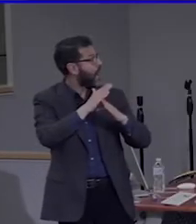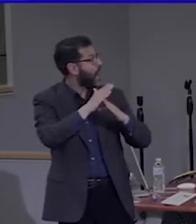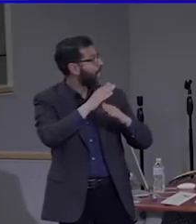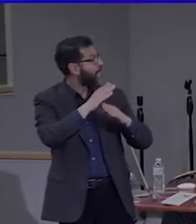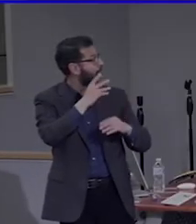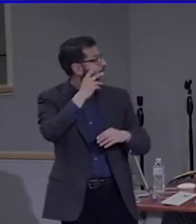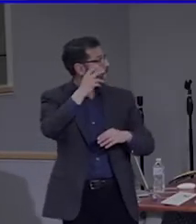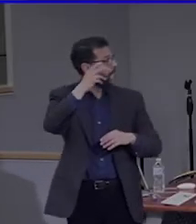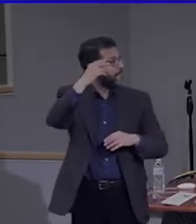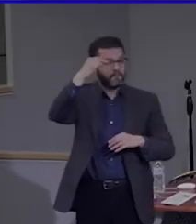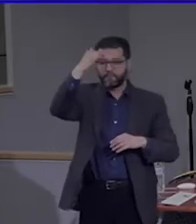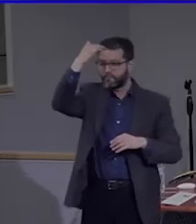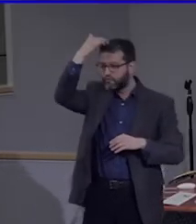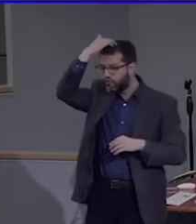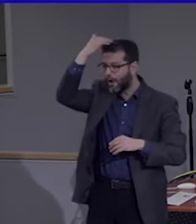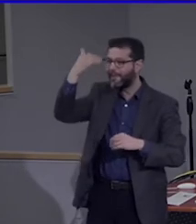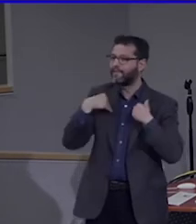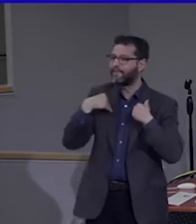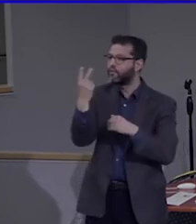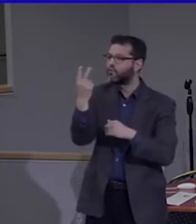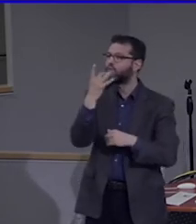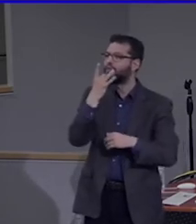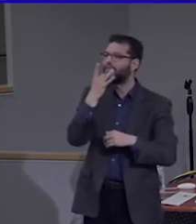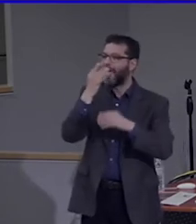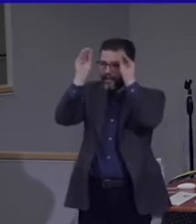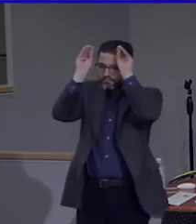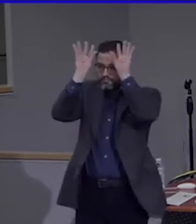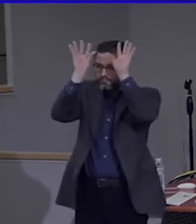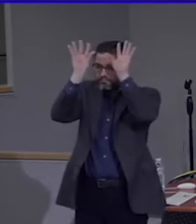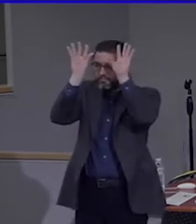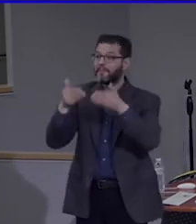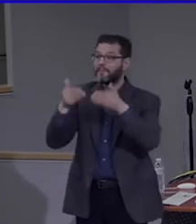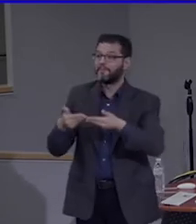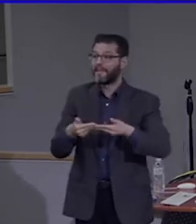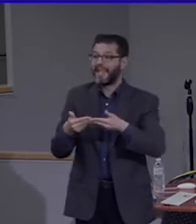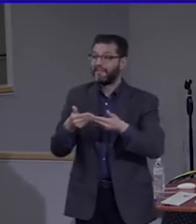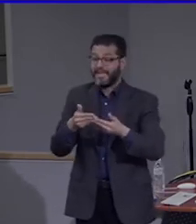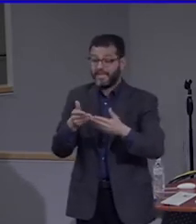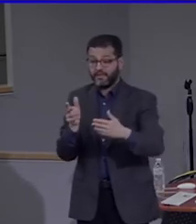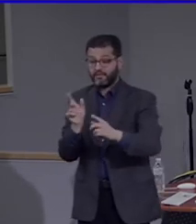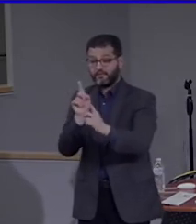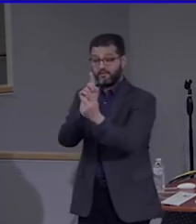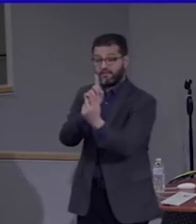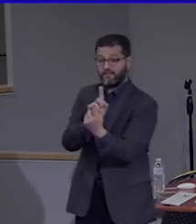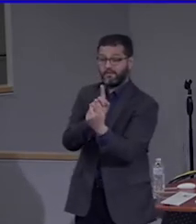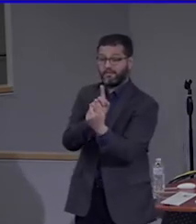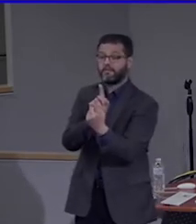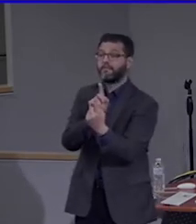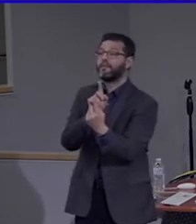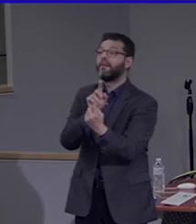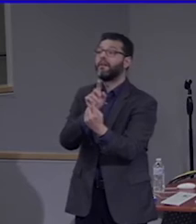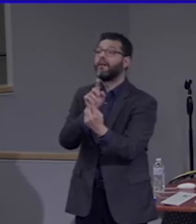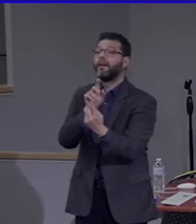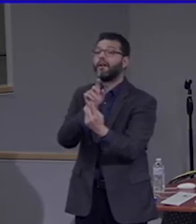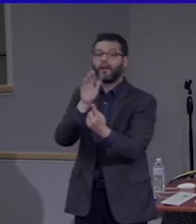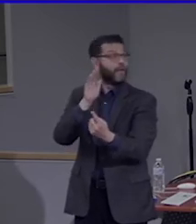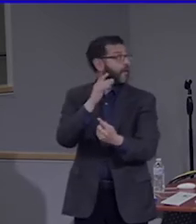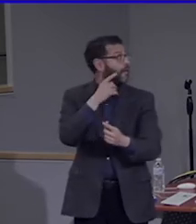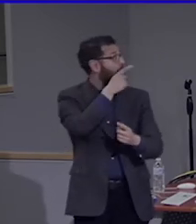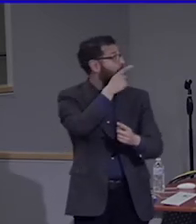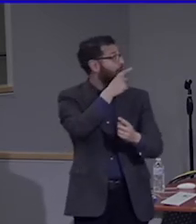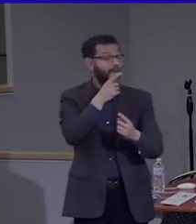right on the top of the head between the eyes and you need to put the baby in front of it and it captures the eyes and the